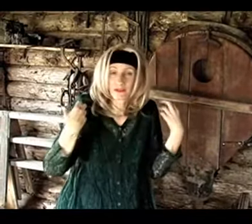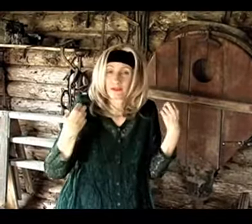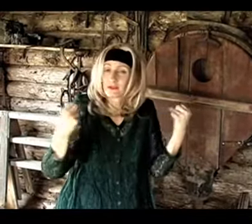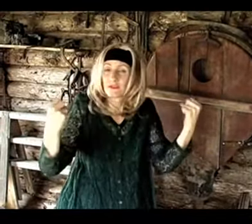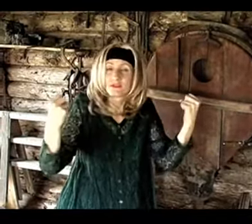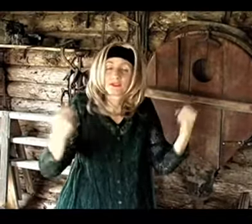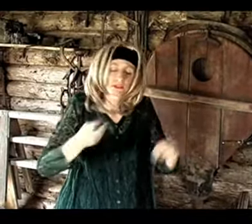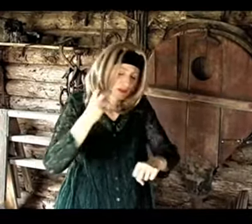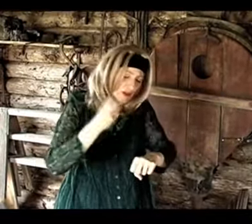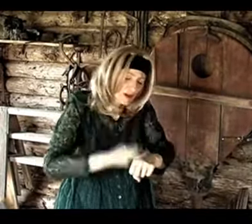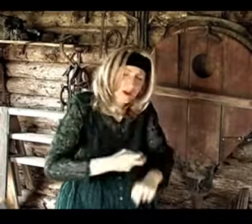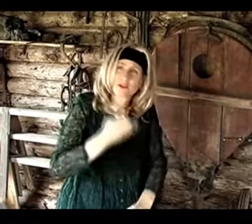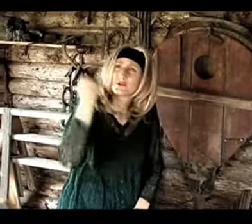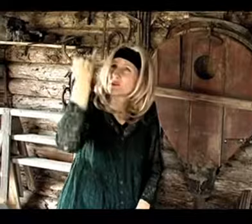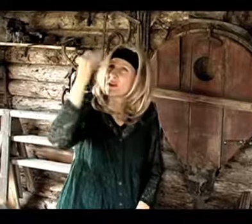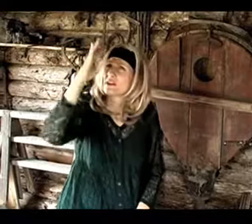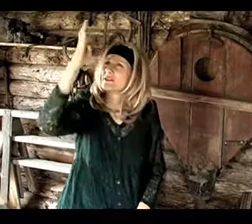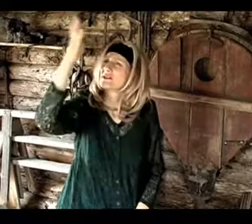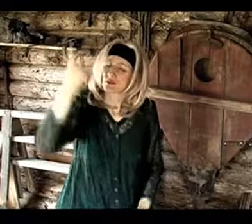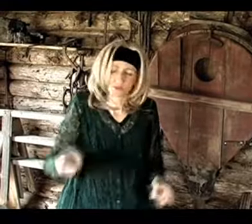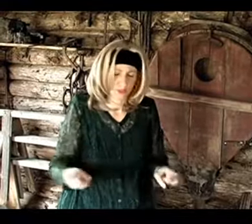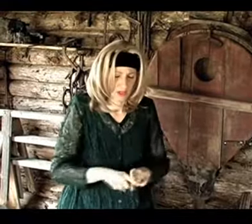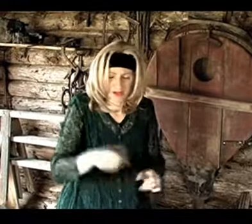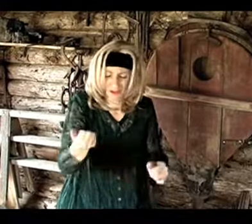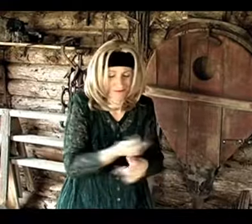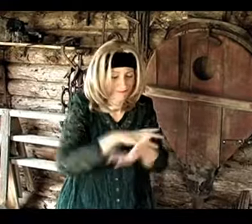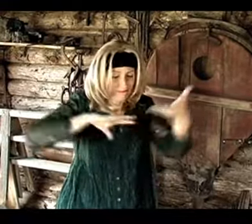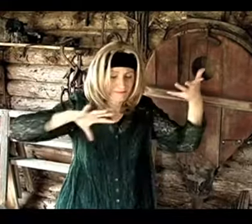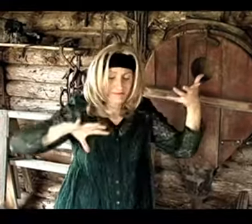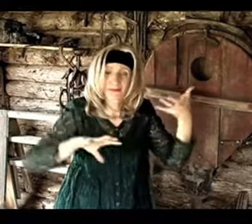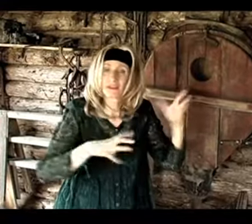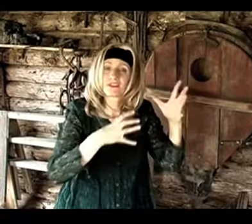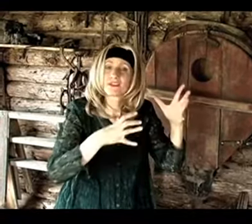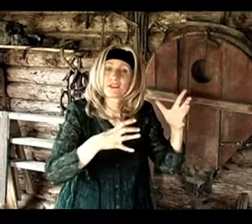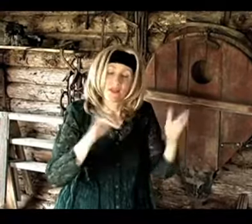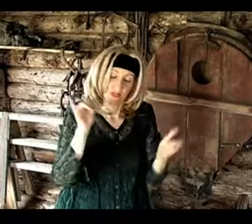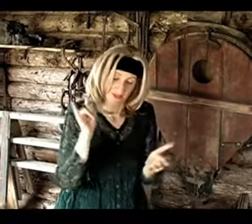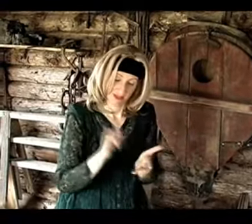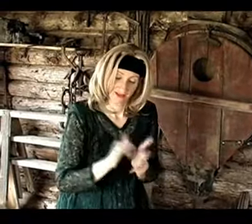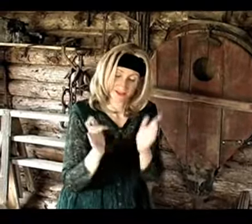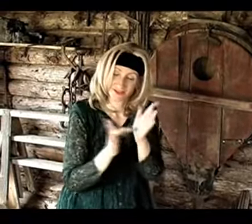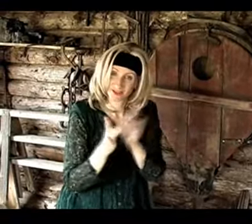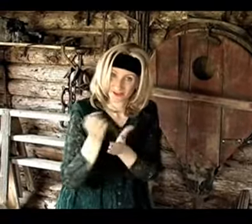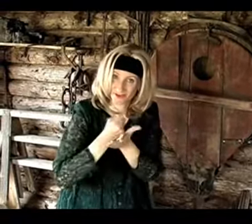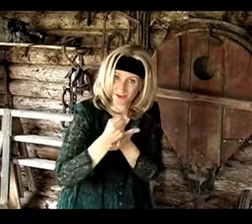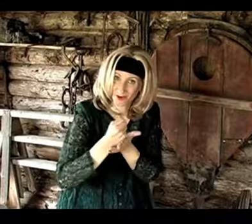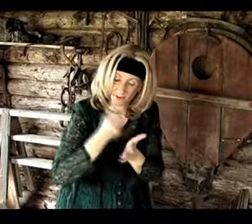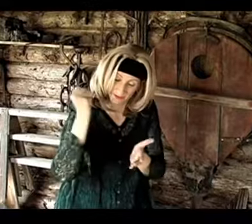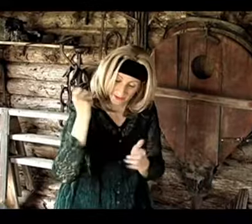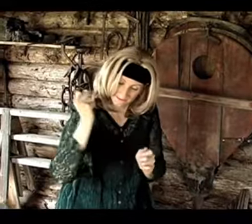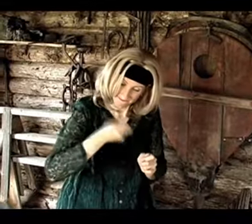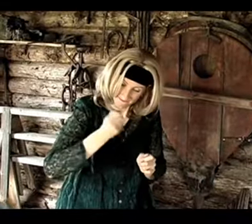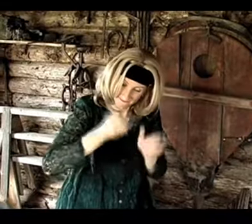and it's hard to imagine when all else fails. The carpenter built